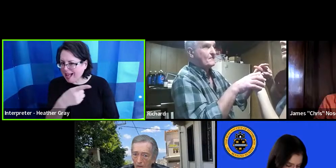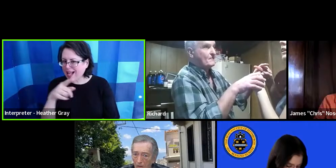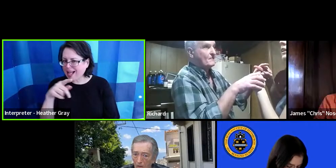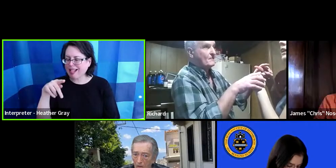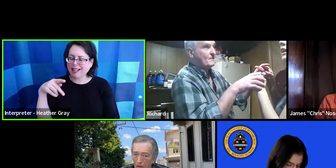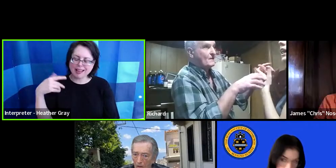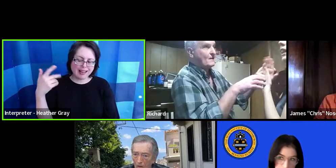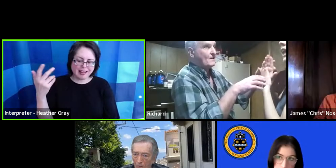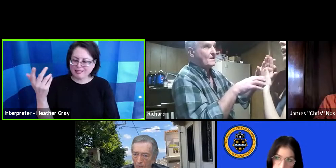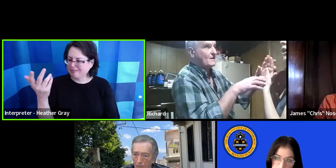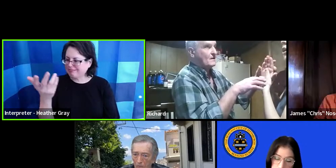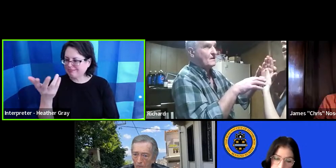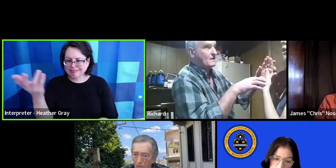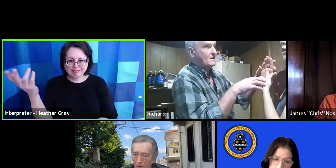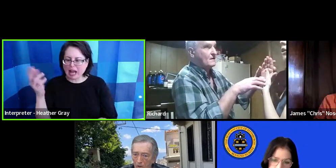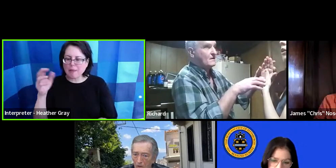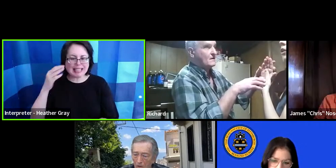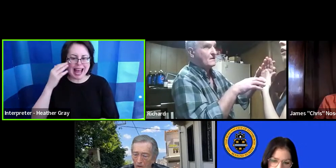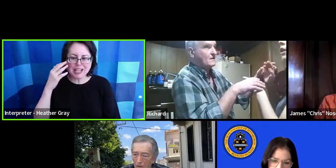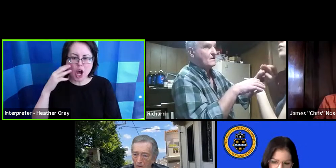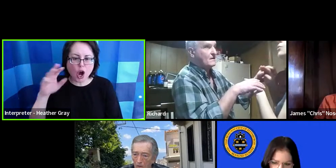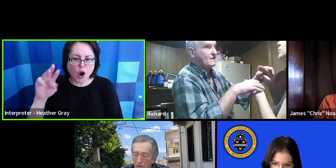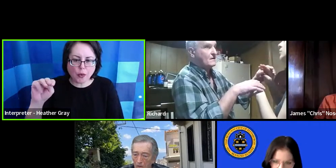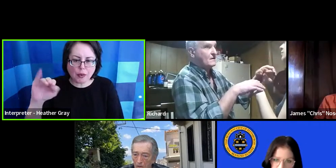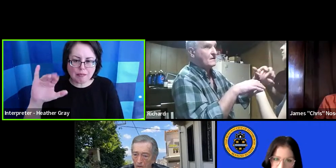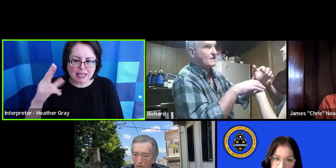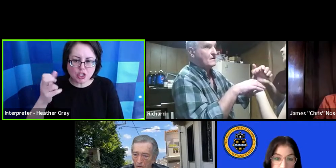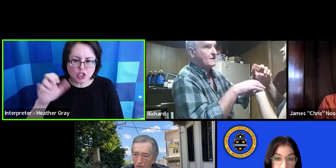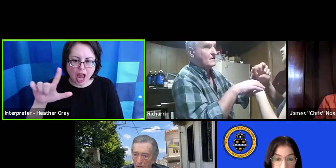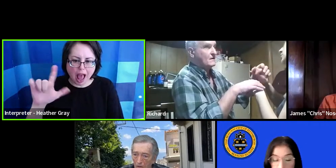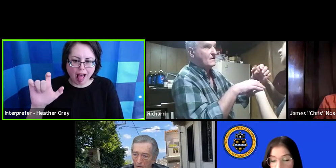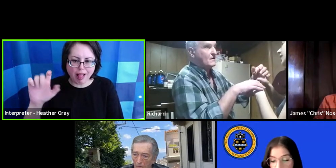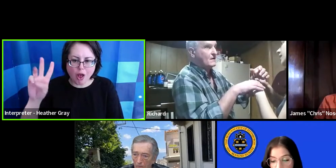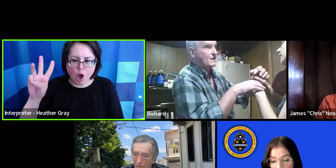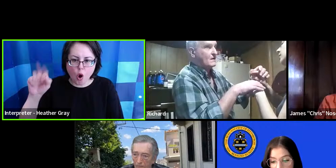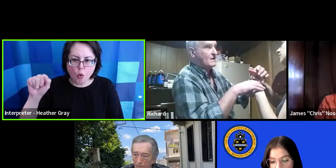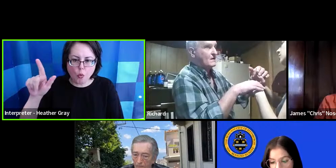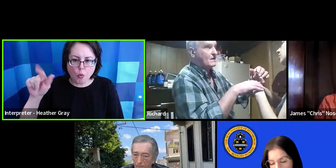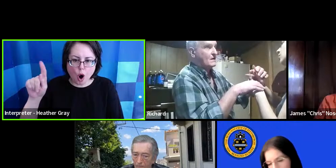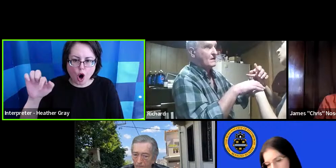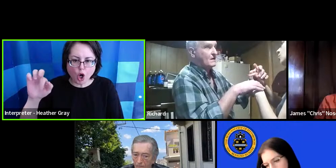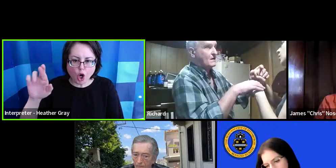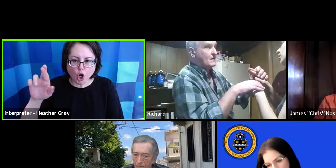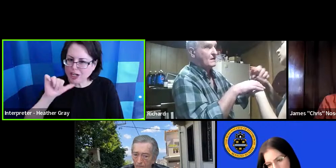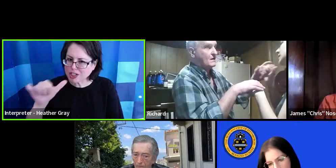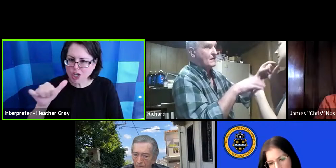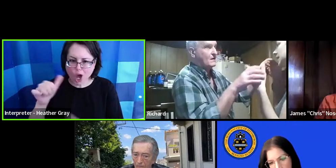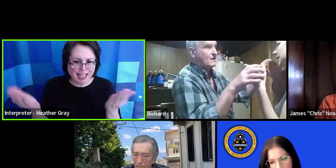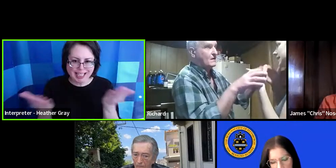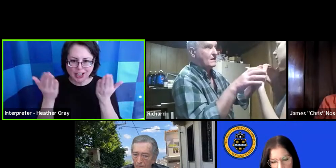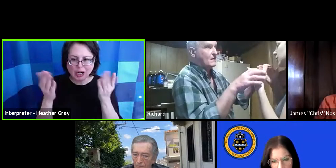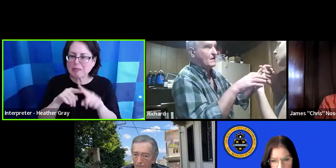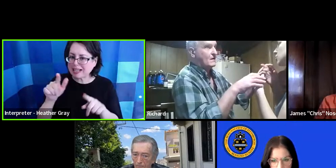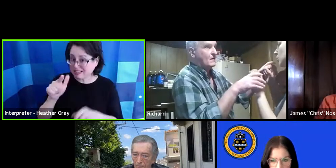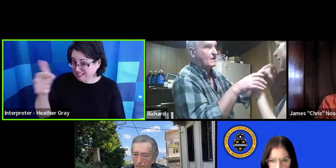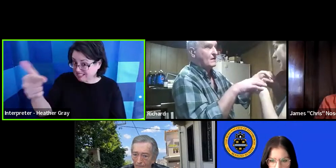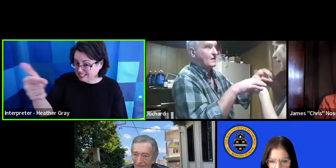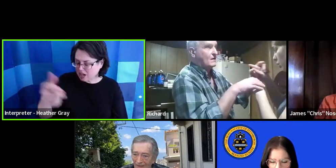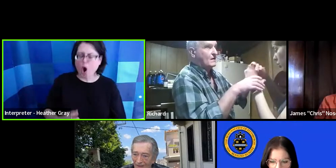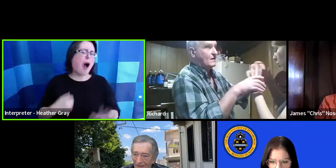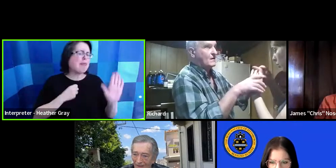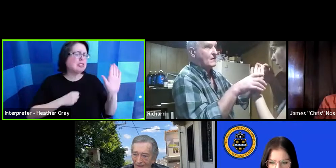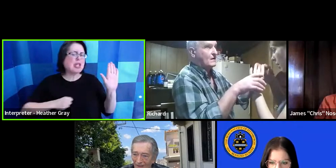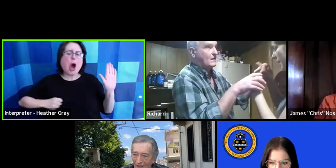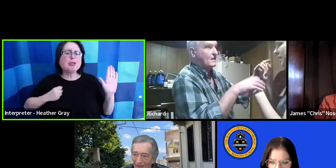Michelle Walker's not on our call, so she can't really comment. But would you like to go ahead? Oh, yes. I'm so sorry. I got distracted